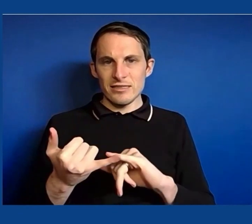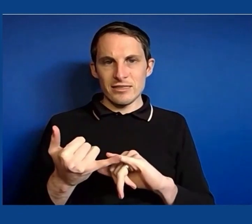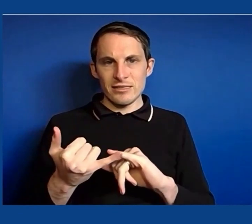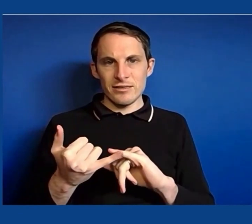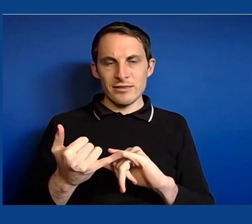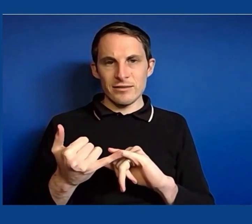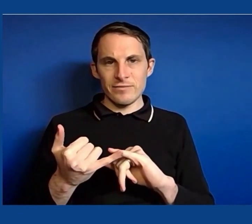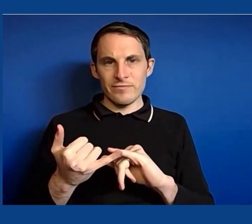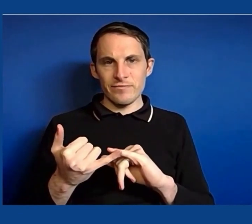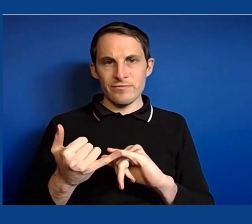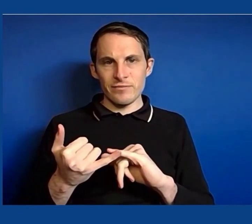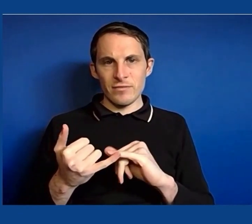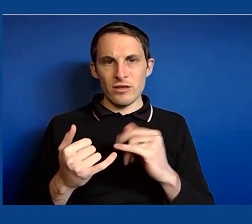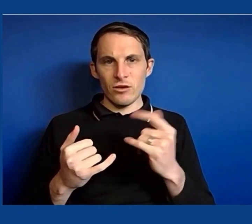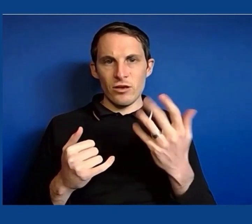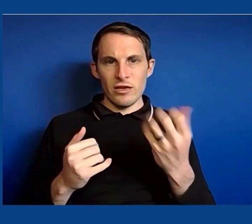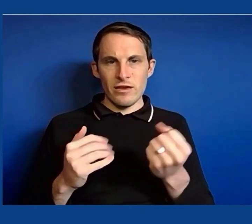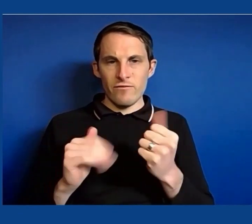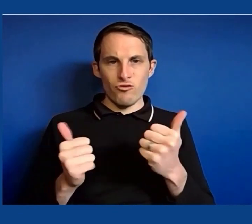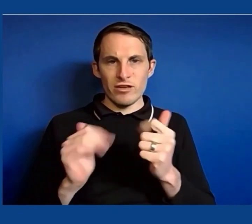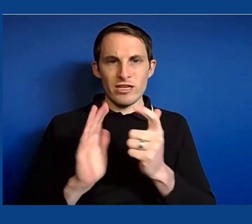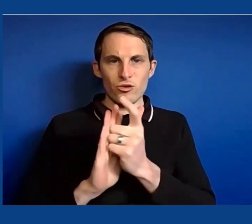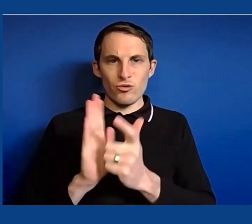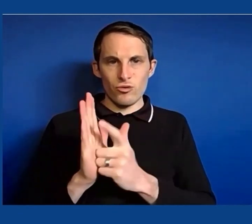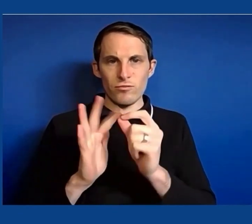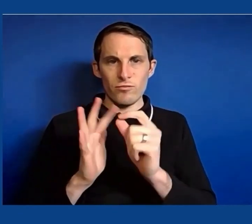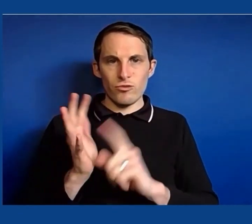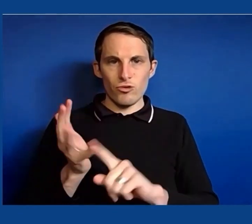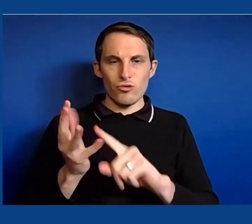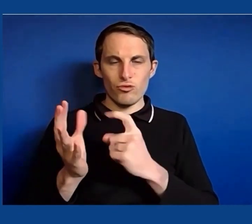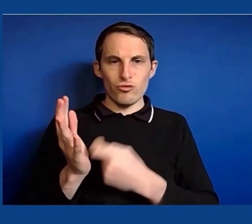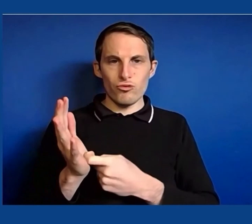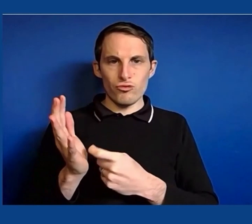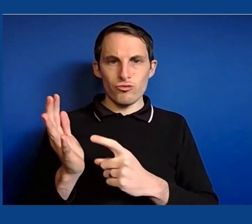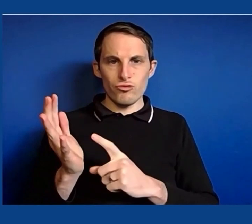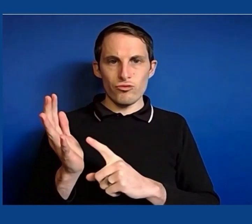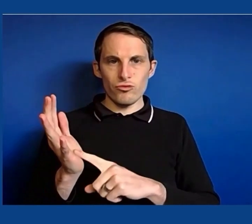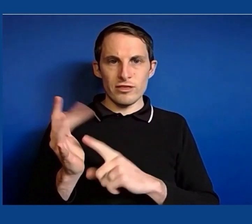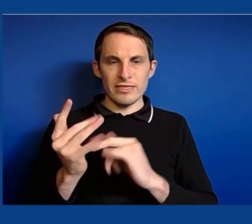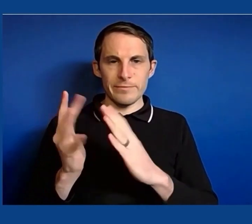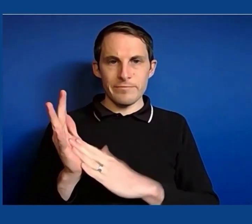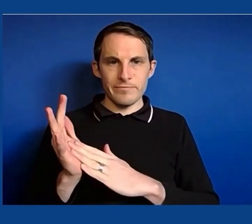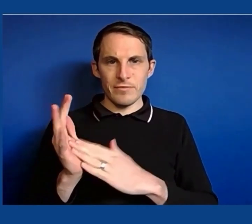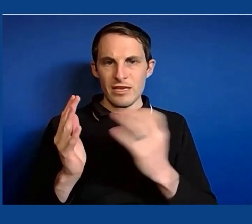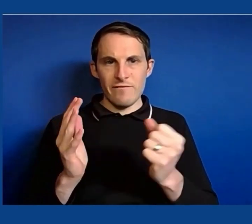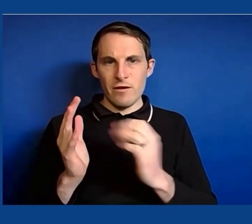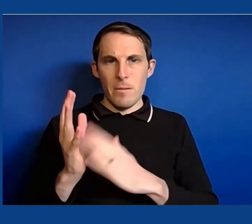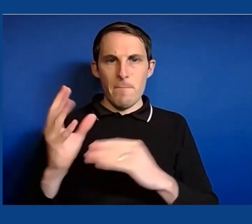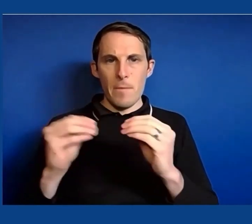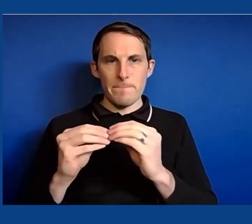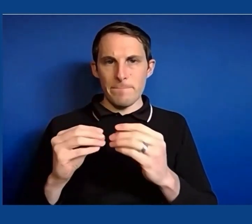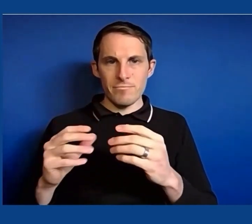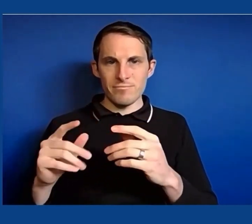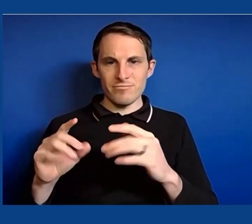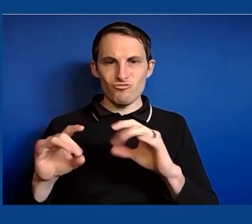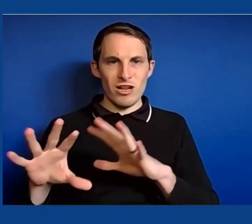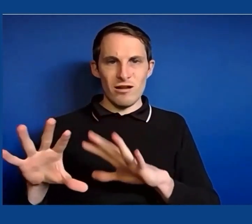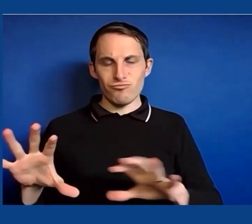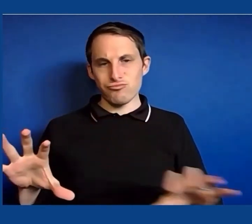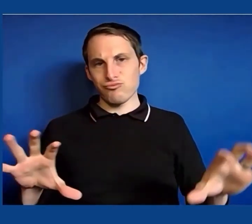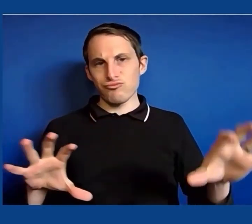there is already legal pluralism in this country. You know, we've got mob all over this country who are